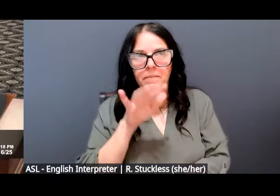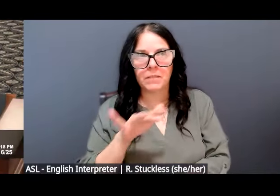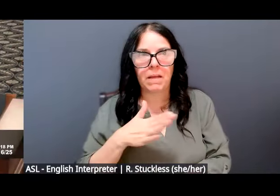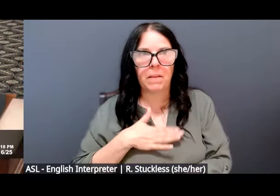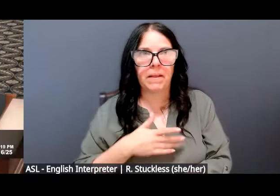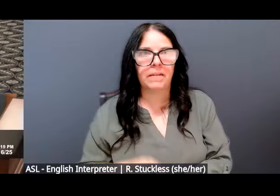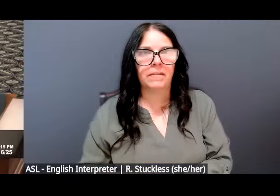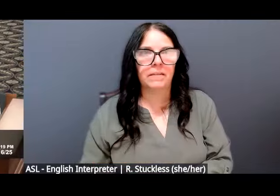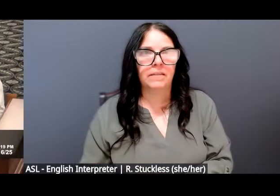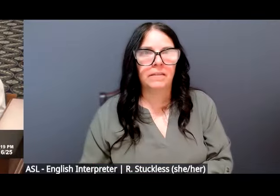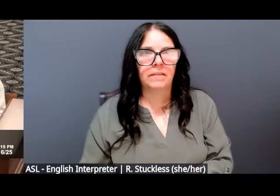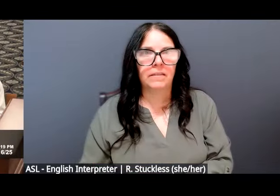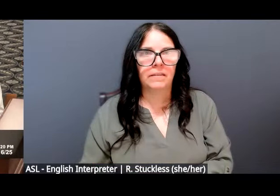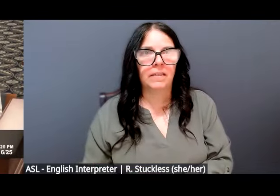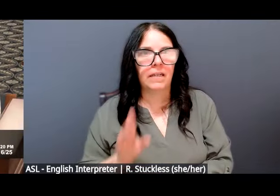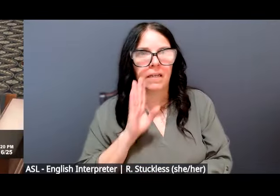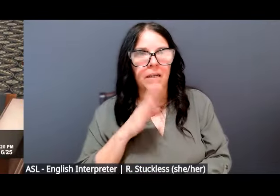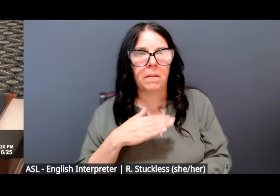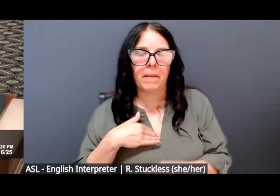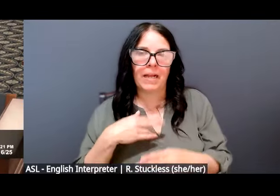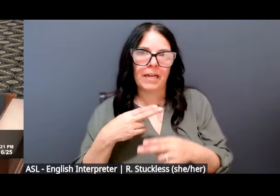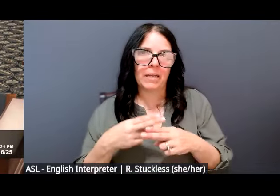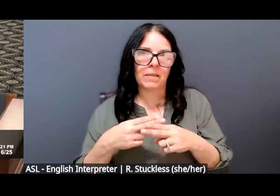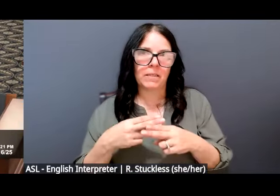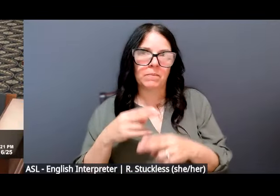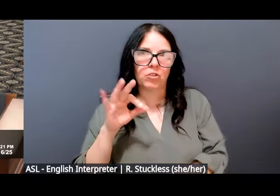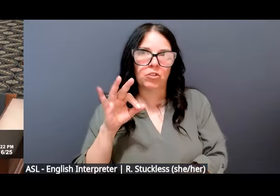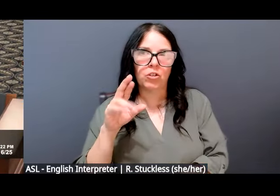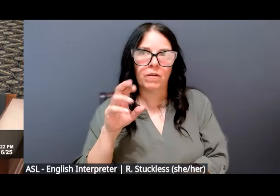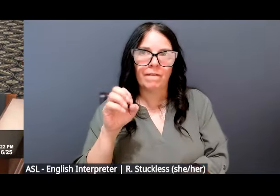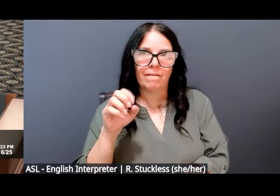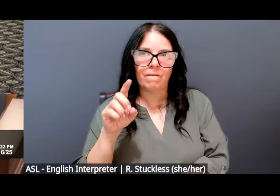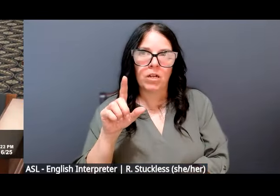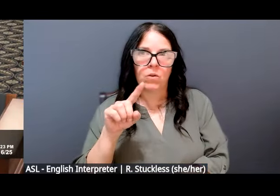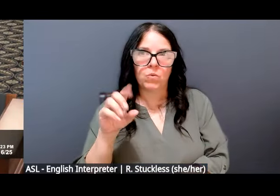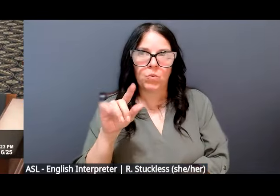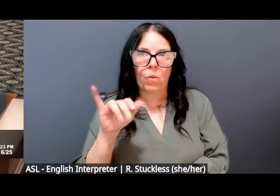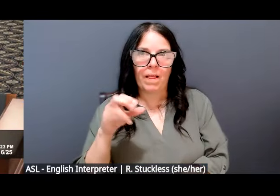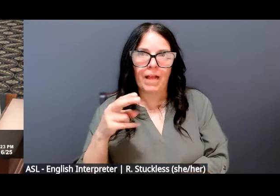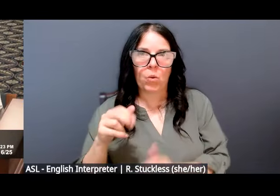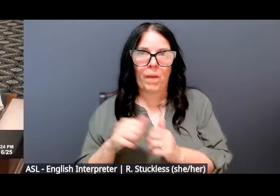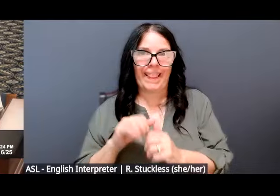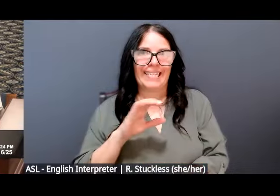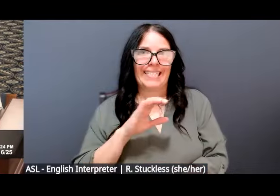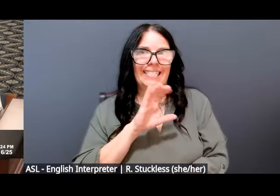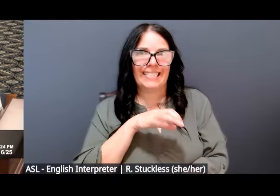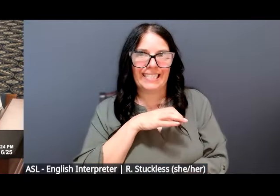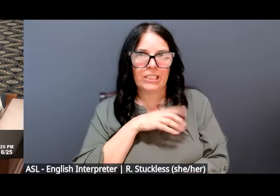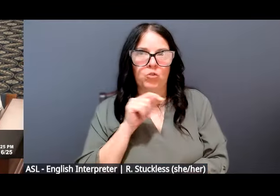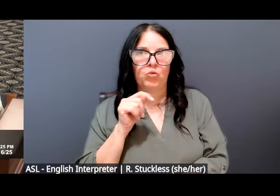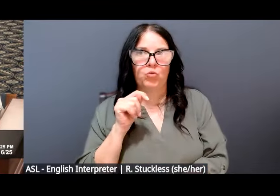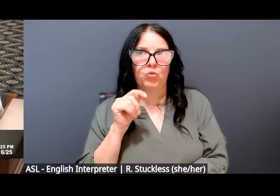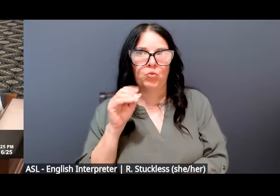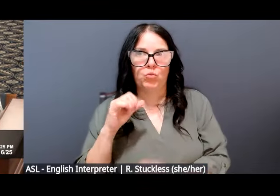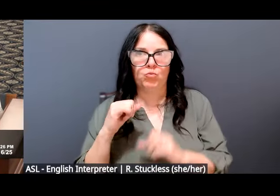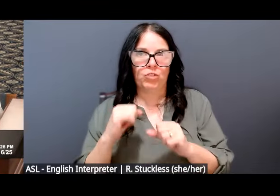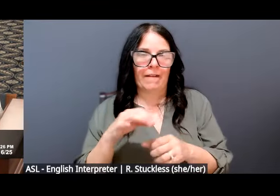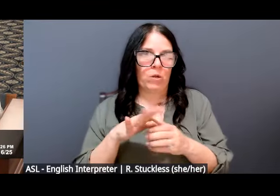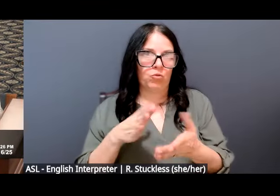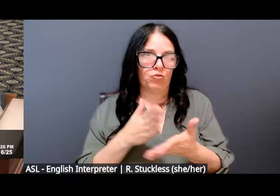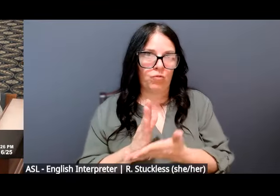Yeah, My name is Fred Zolik. Okay. I'm with Citizens to Protect Voters' Rights. The board was sent this document by the proponents of the